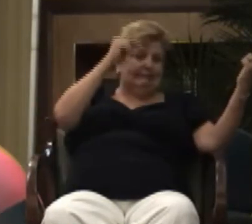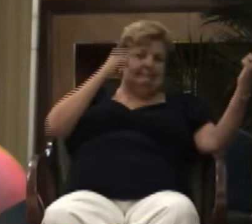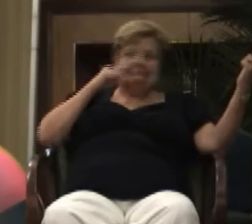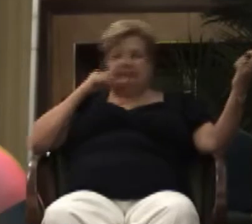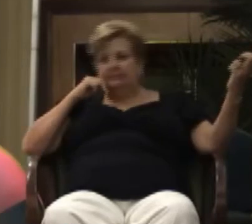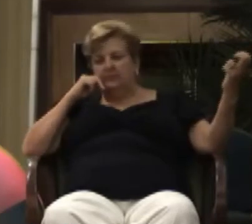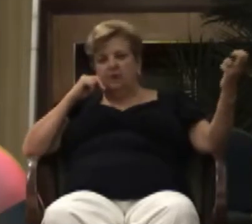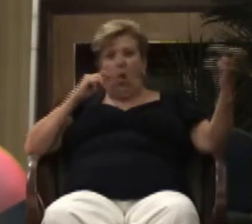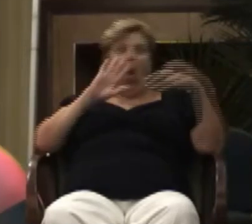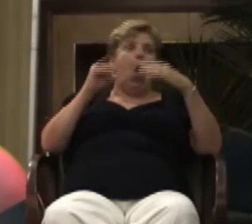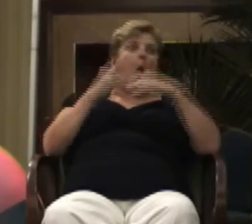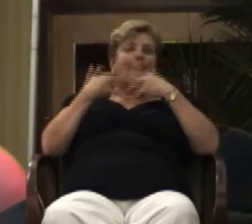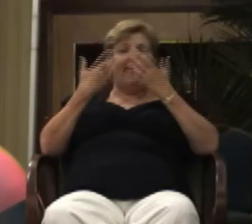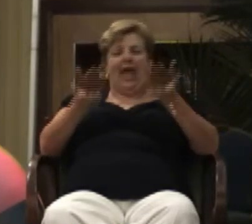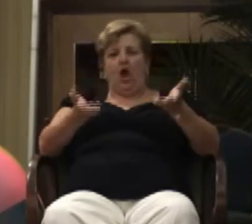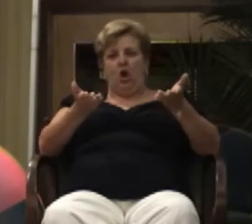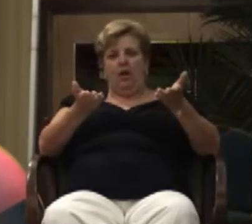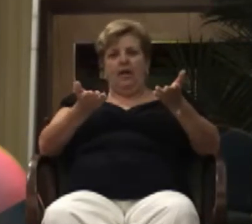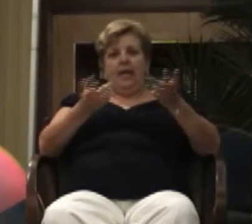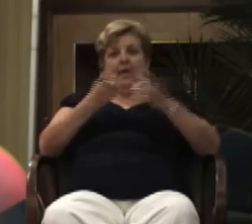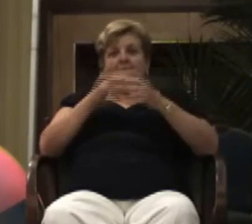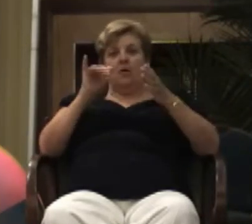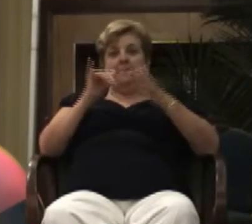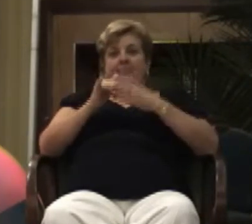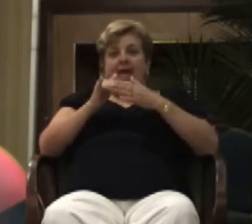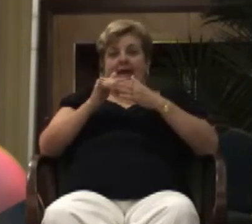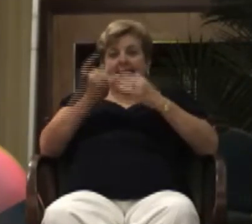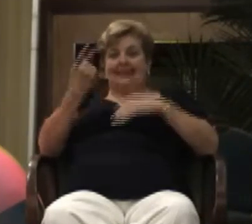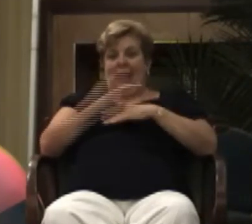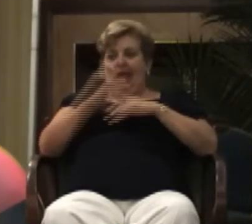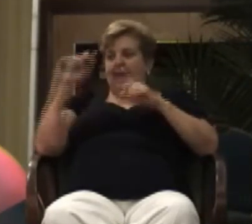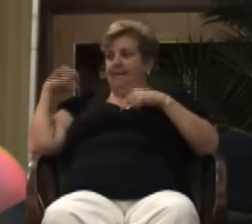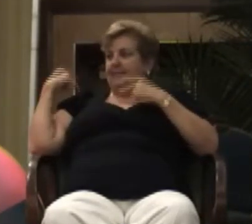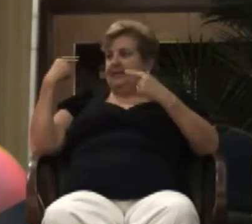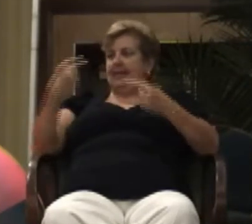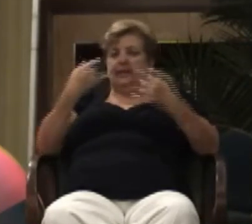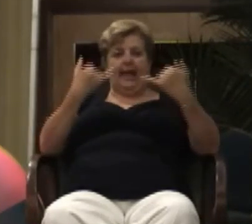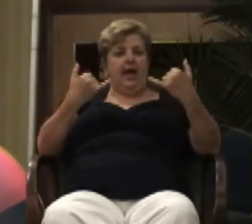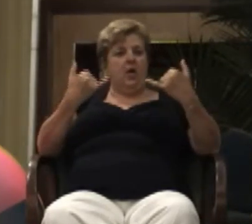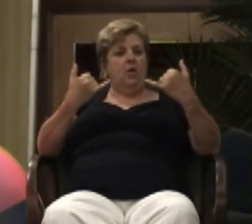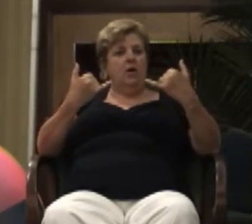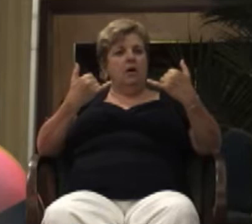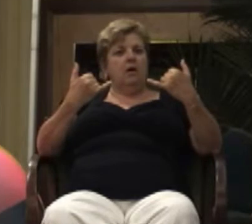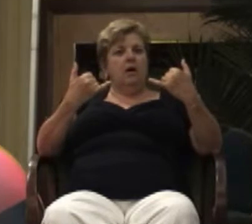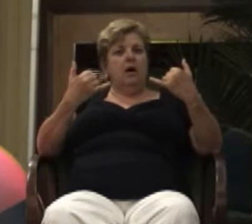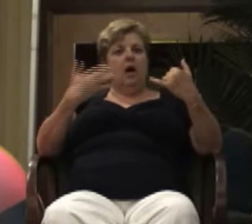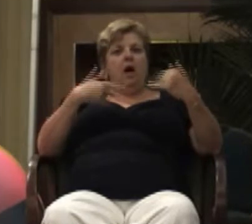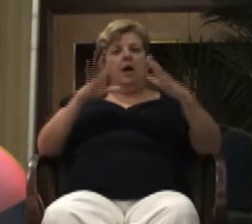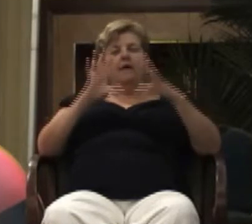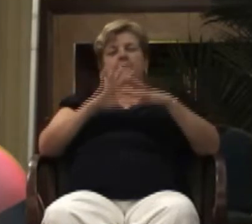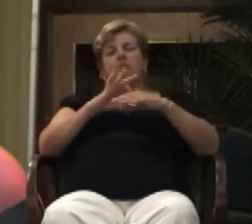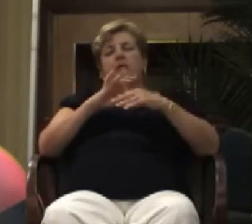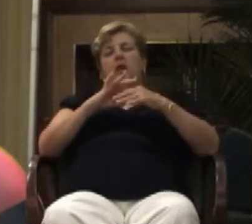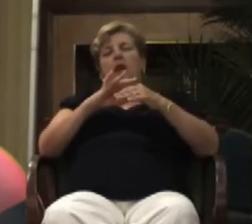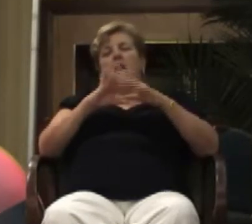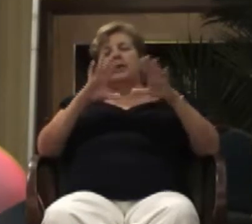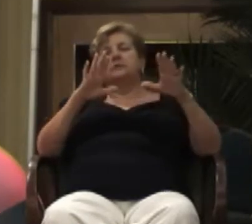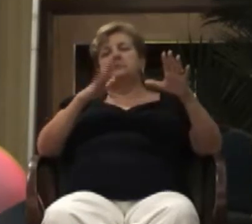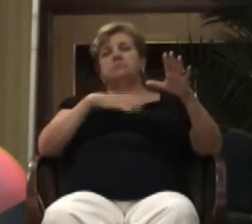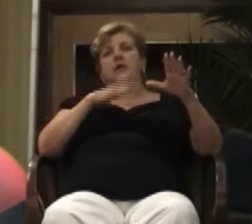all there. And from that day to this, I have released my children because they know y'all. Y'all got